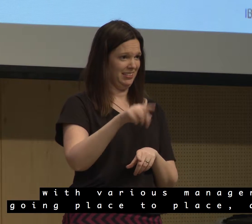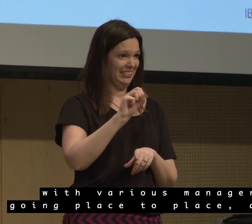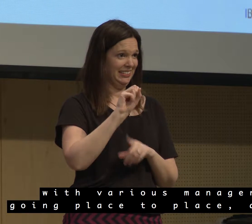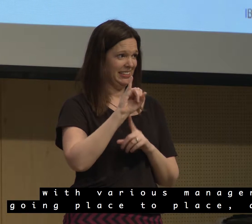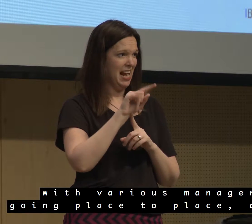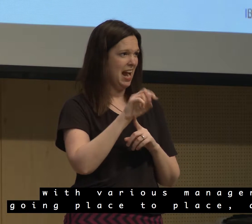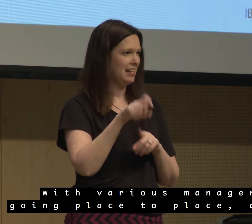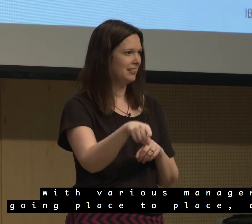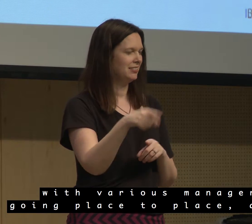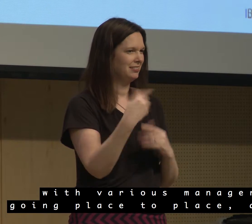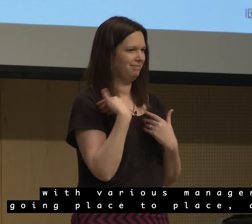And